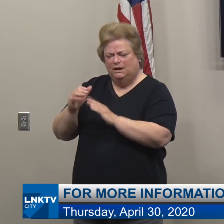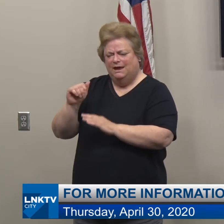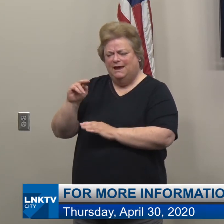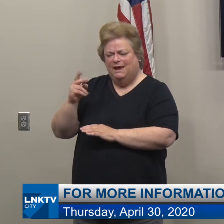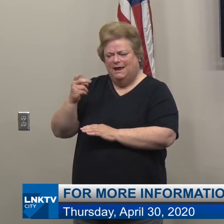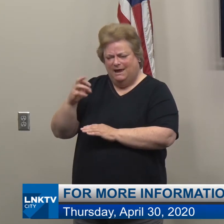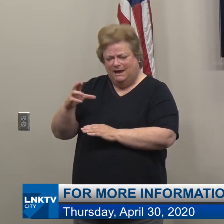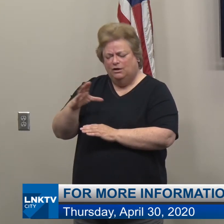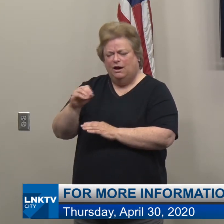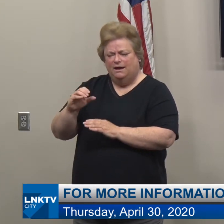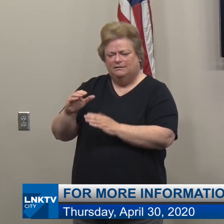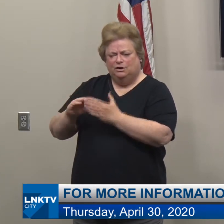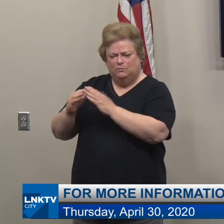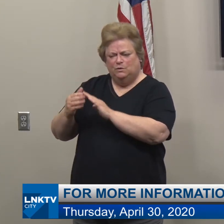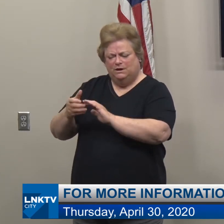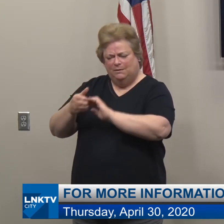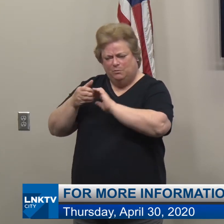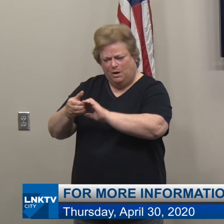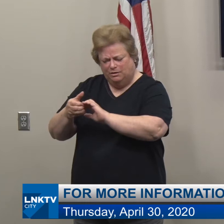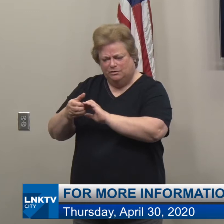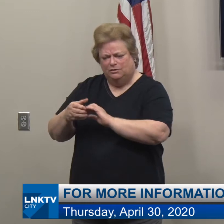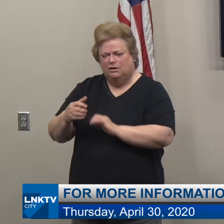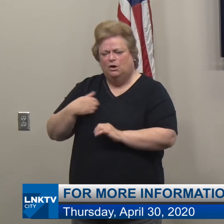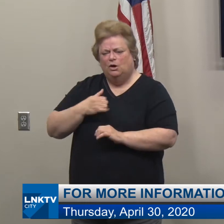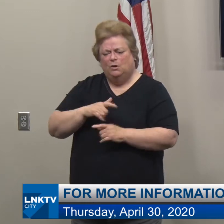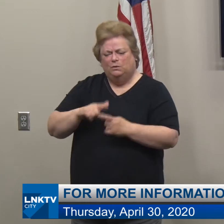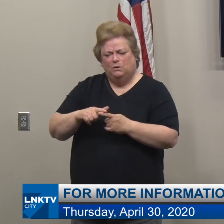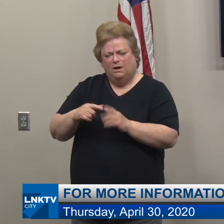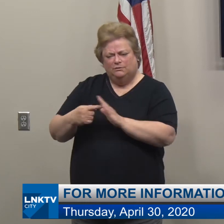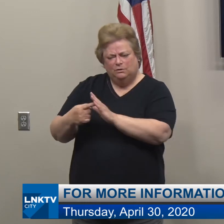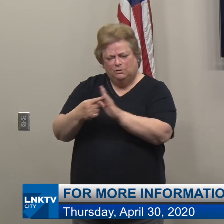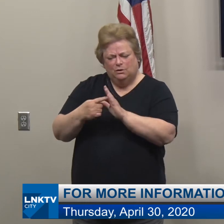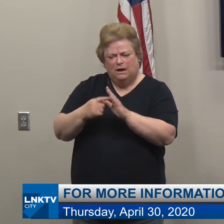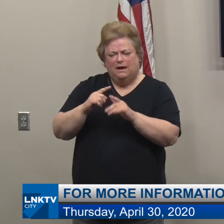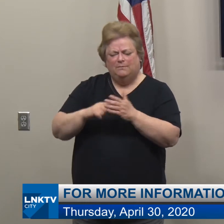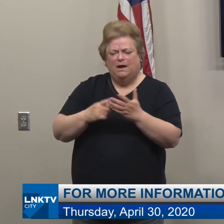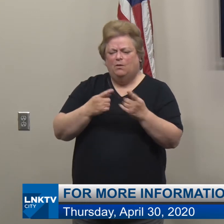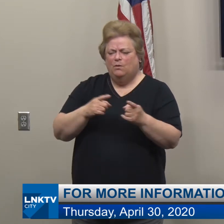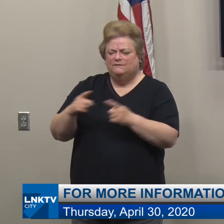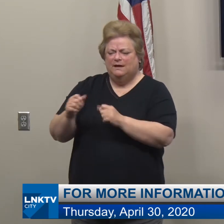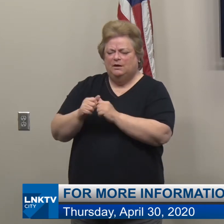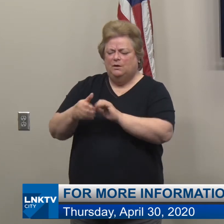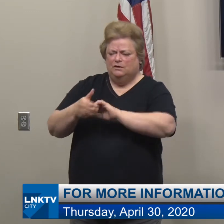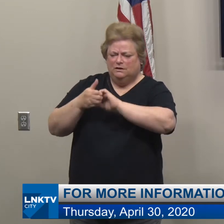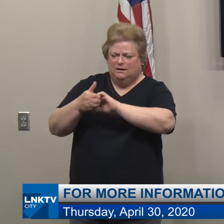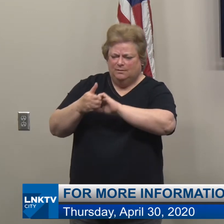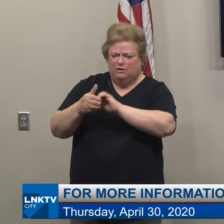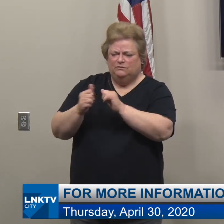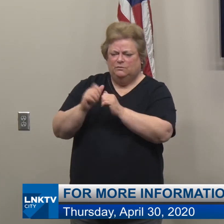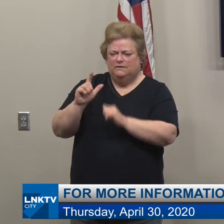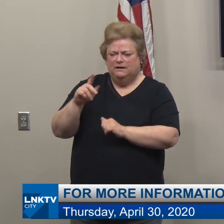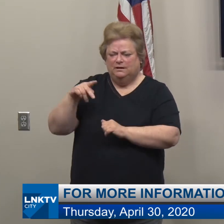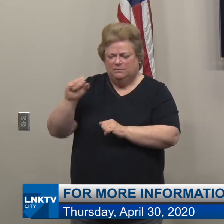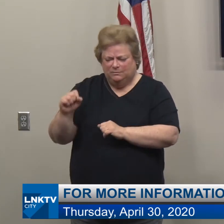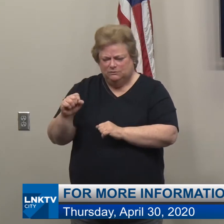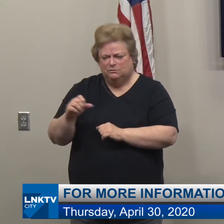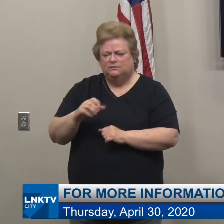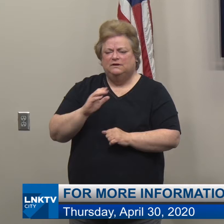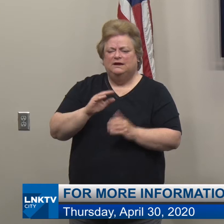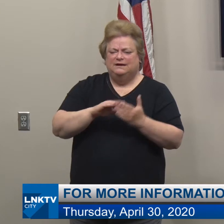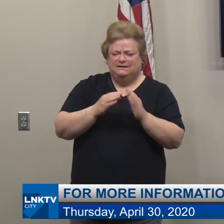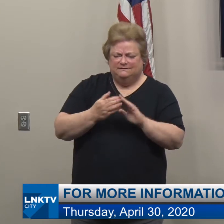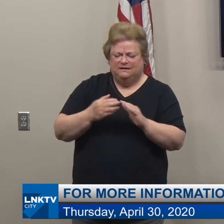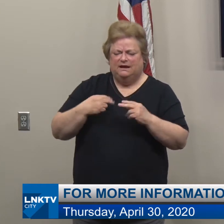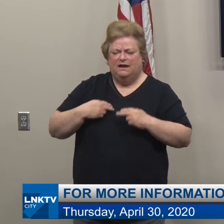of Lincoln. Today we want to highlight the incredible results coming out of collaborations between Lincoln Public Schools, the city, our